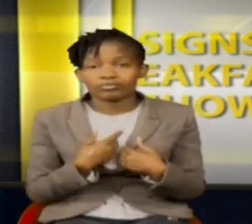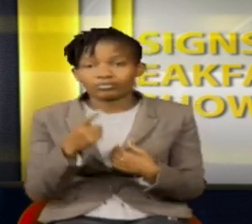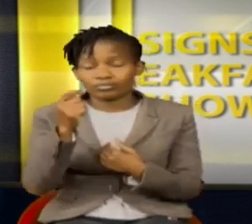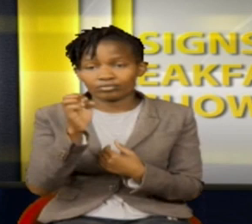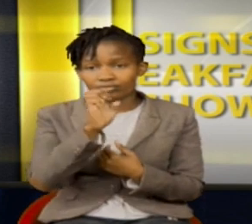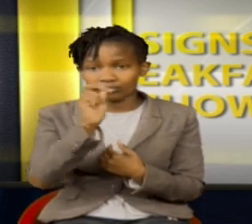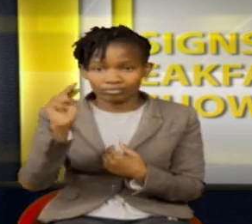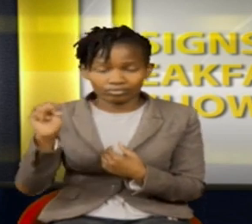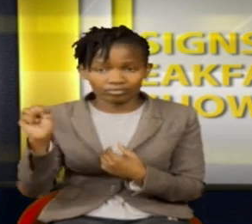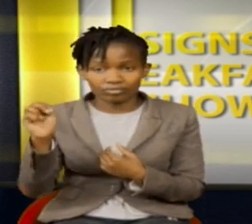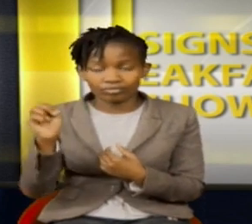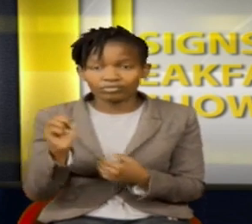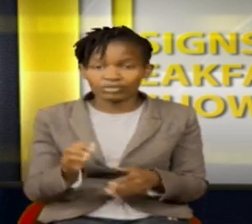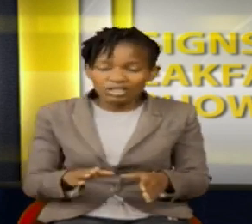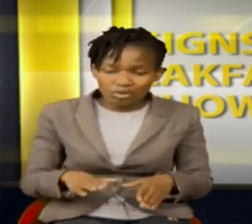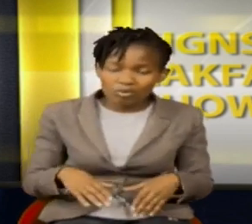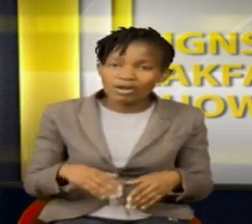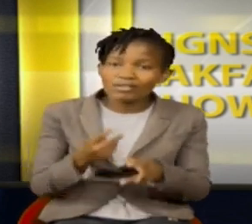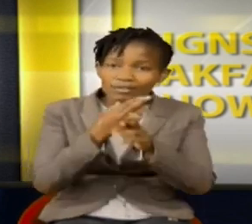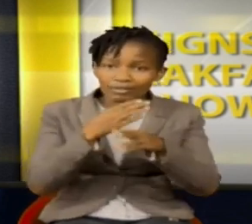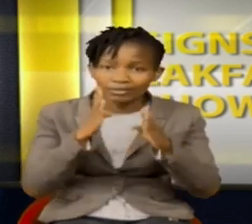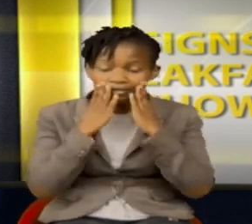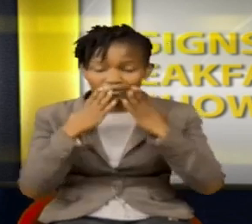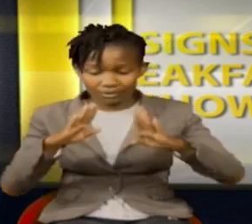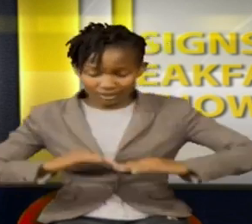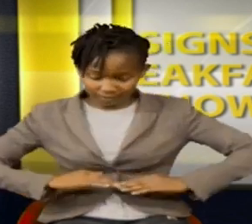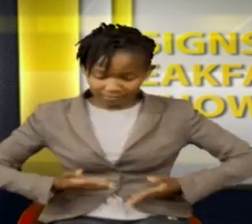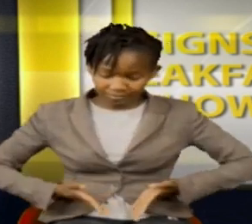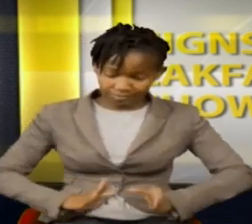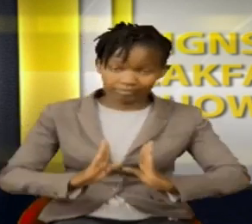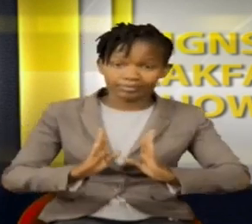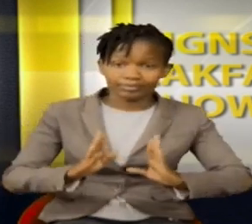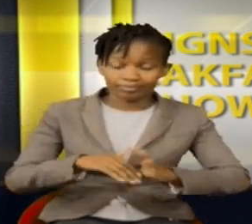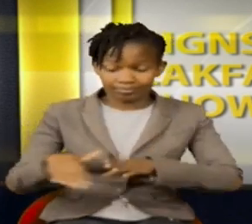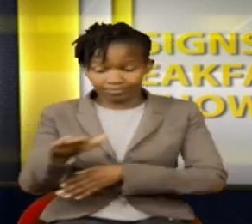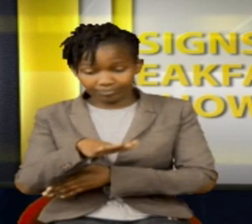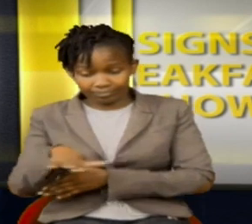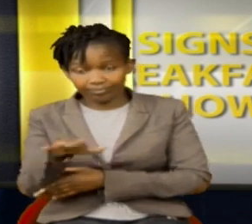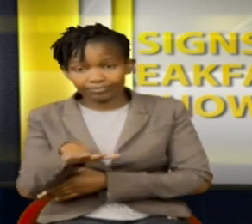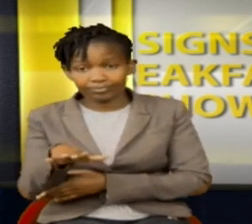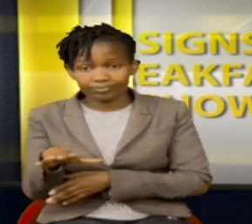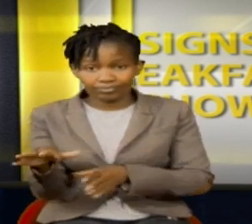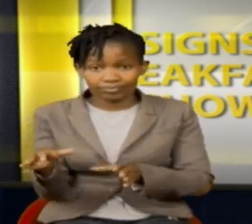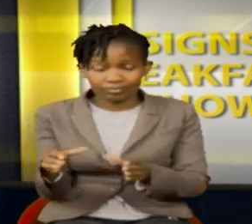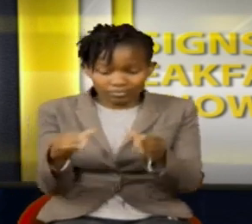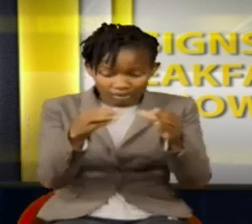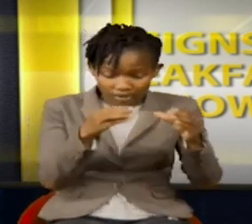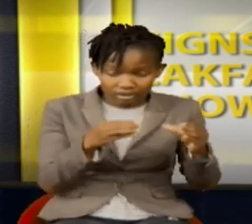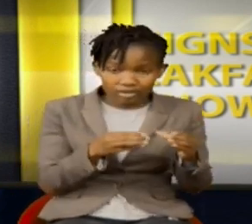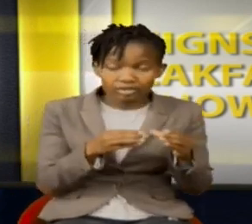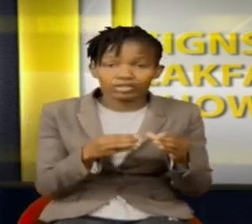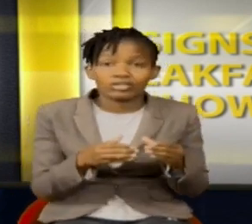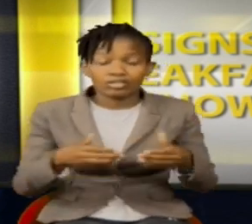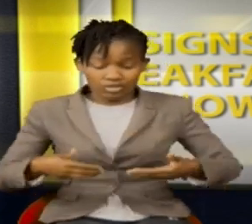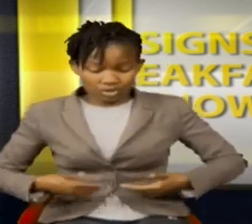Yes. Who have already given birth in these areas, because the organization we're doing this event with is, it's called